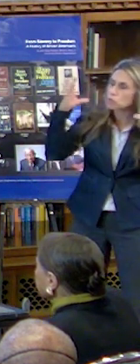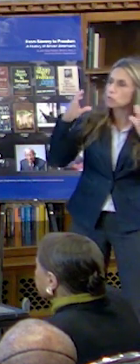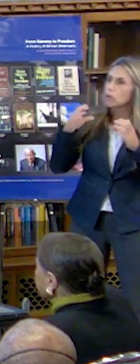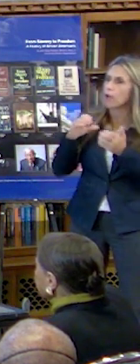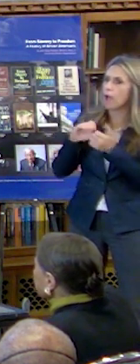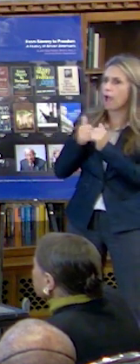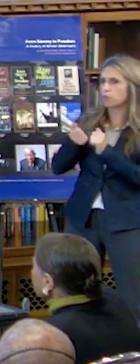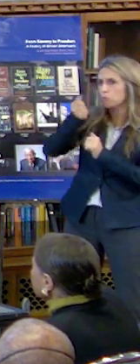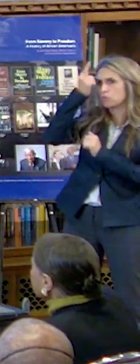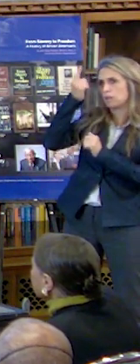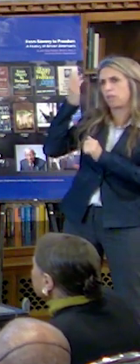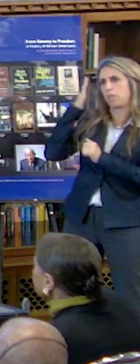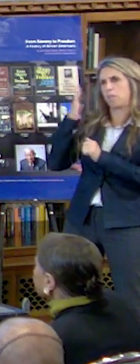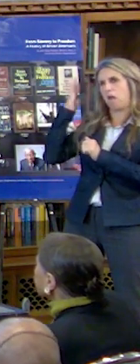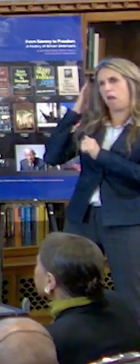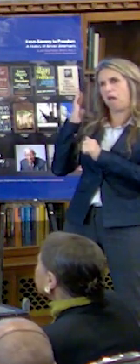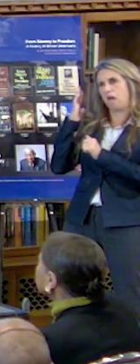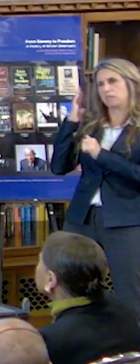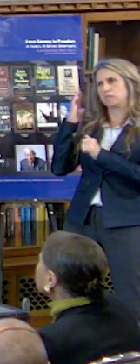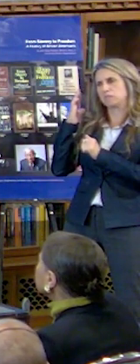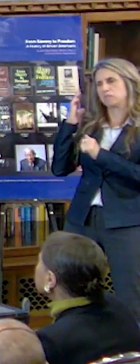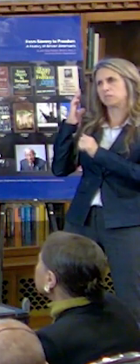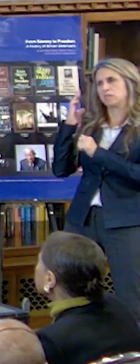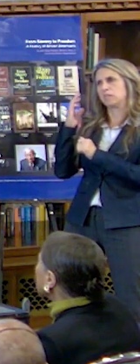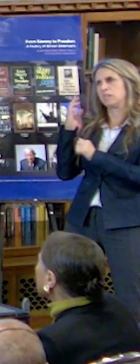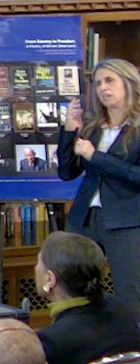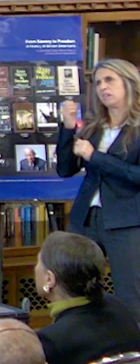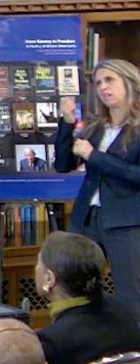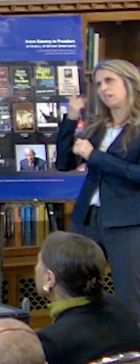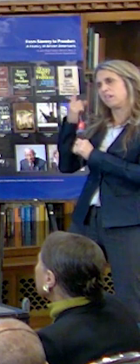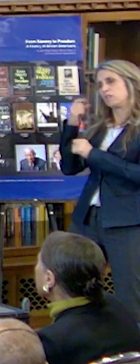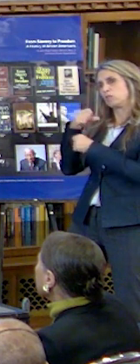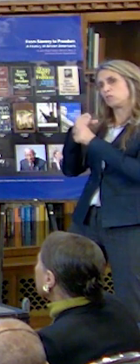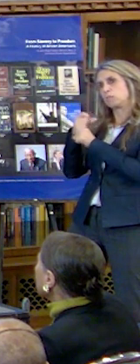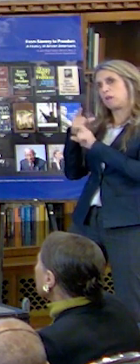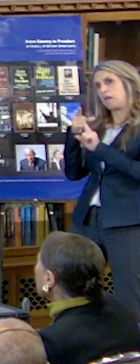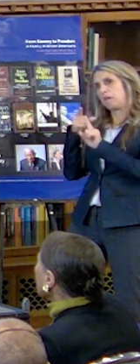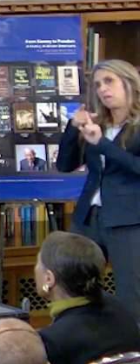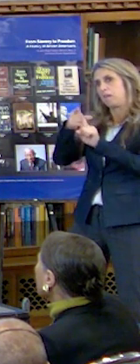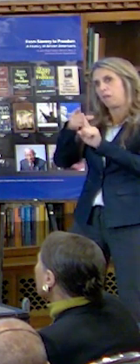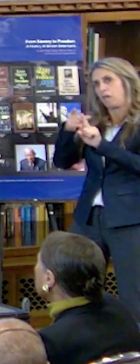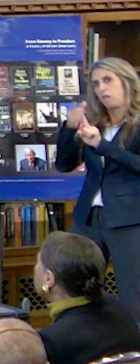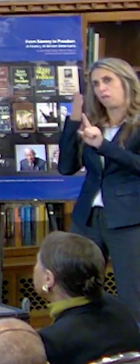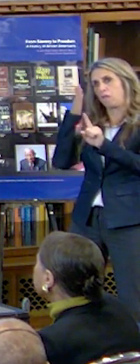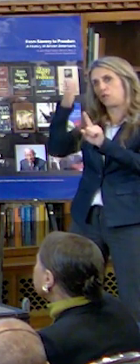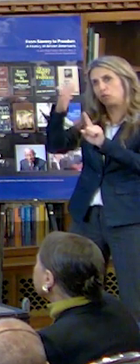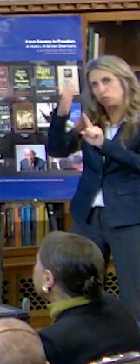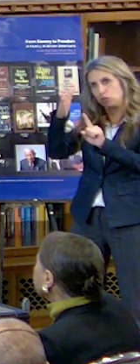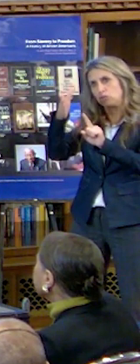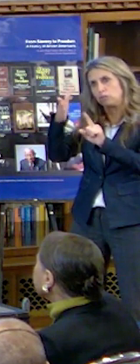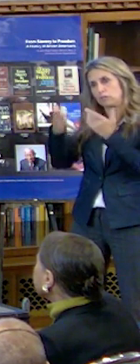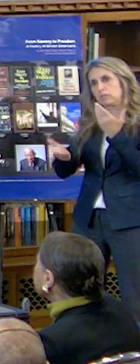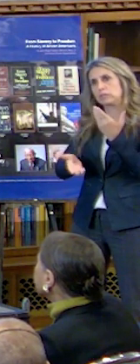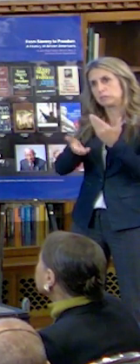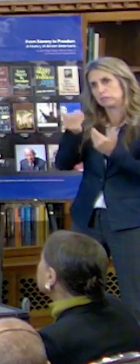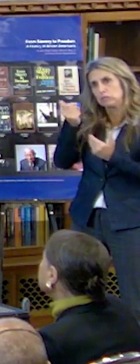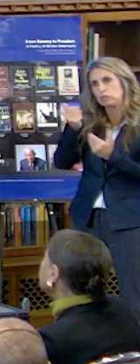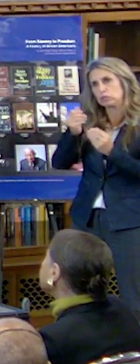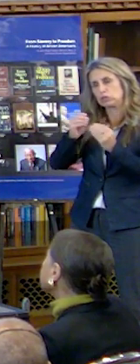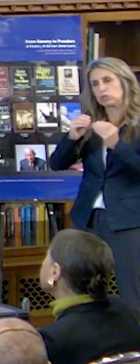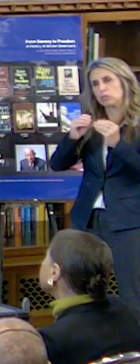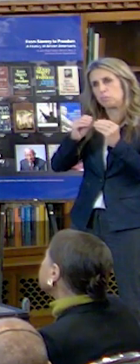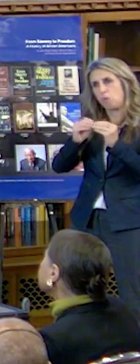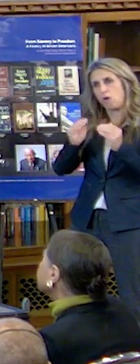the past to perhaps make that future more Equitable more